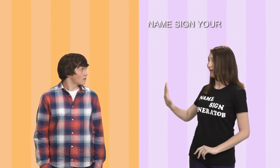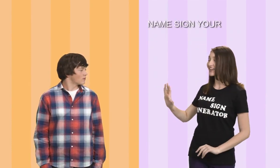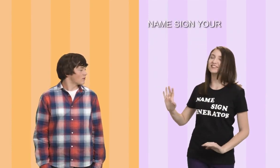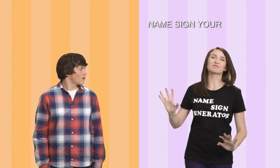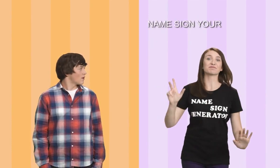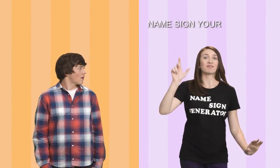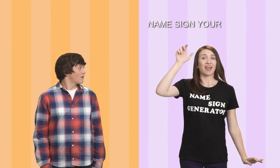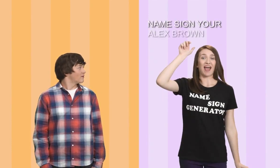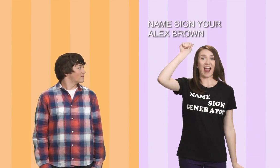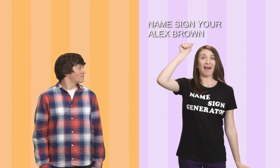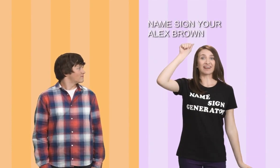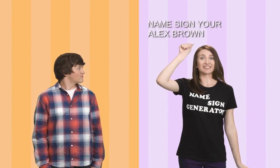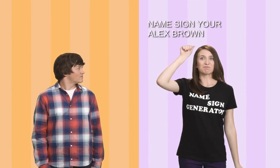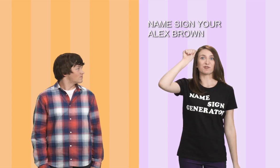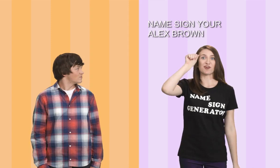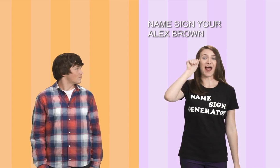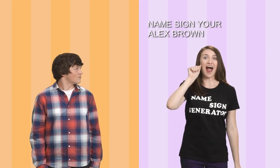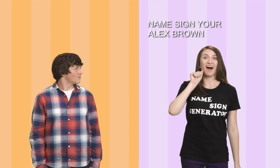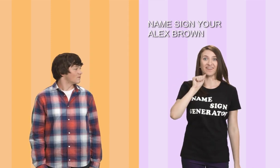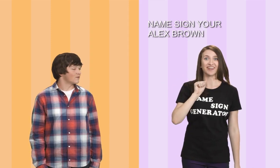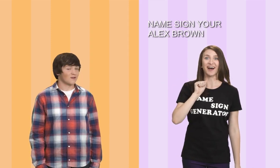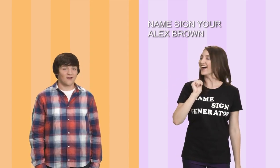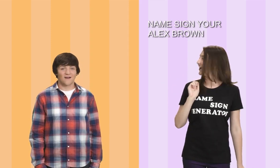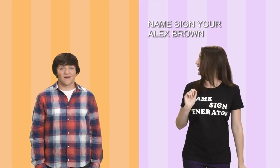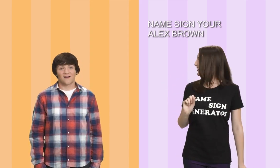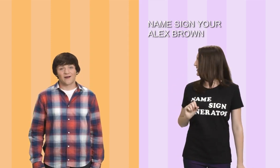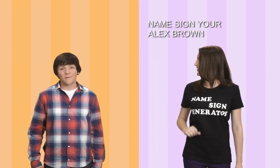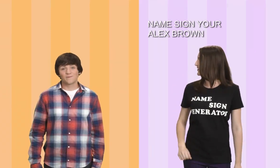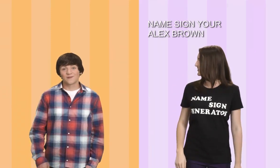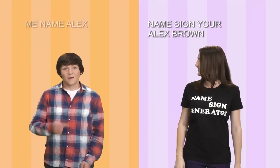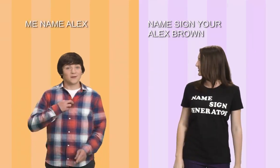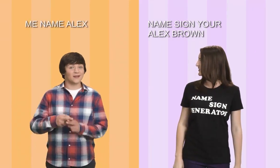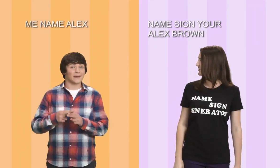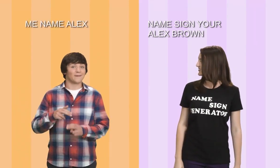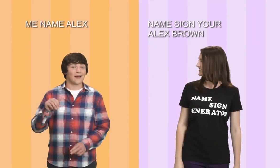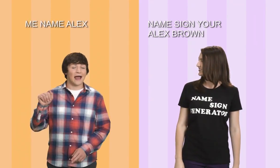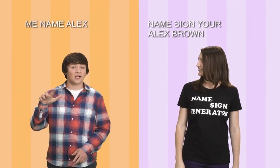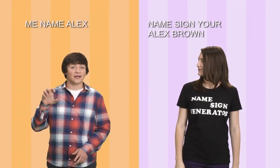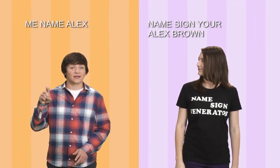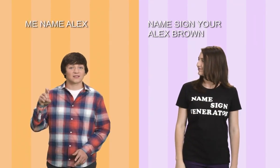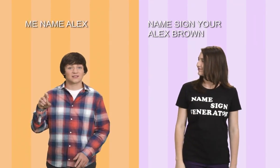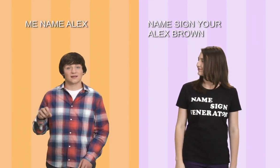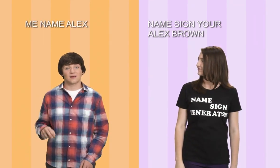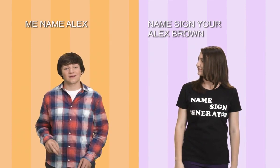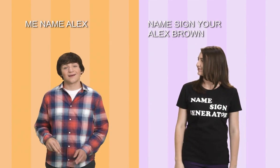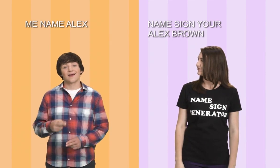yours, Alex Brown. Me name, Alex.